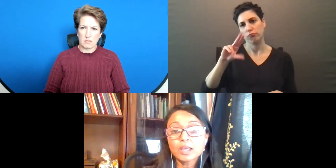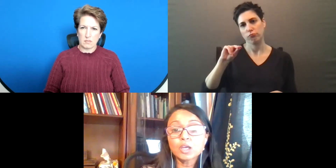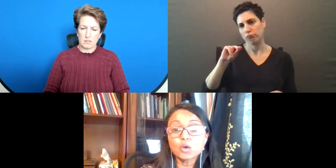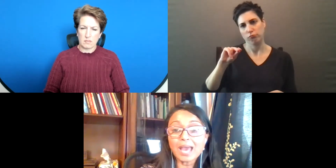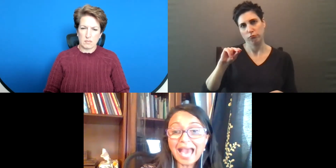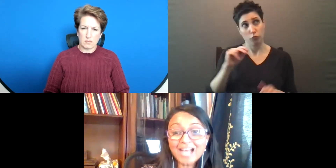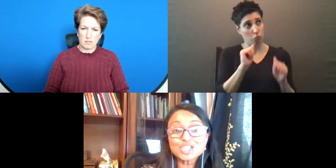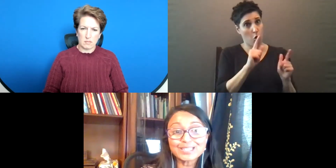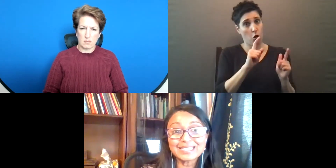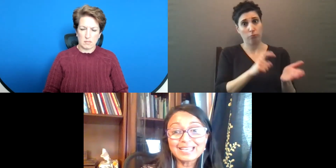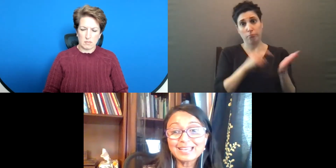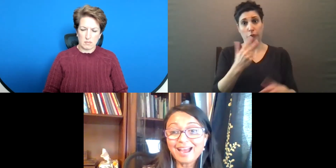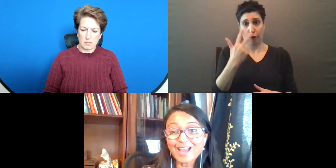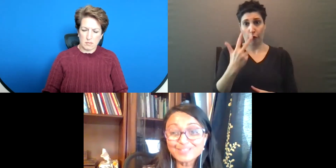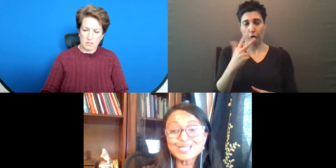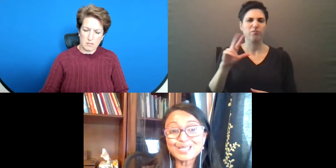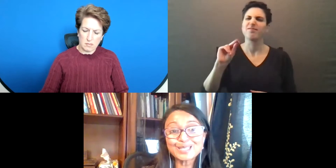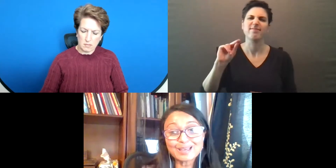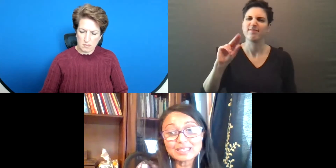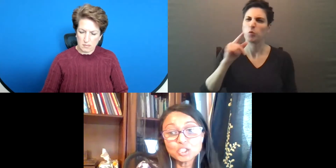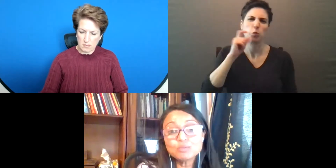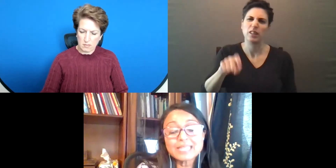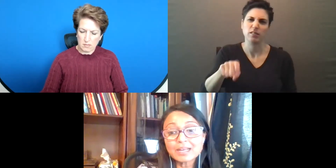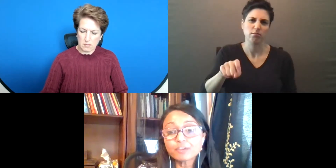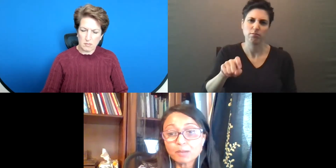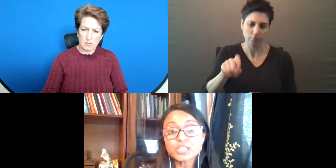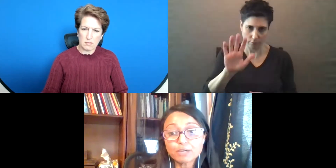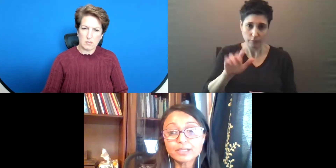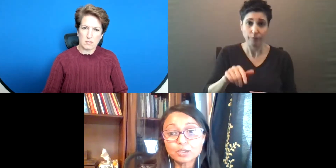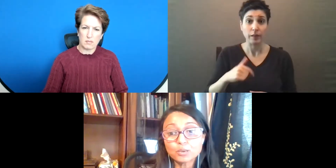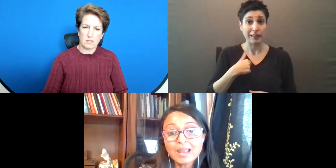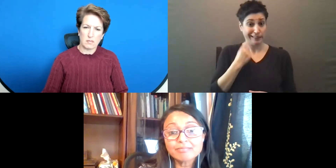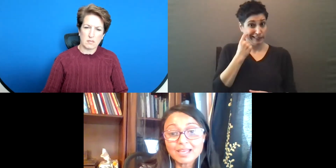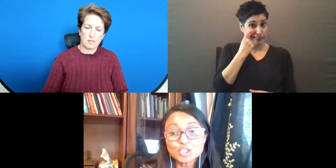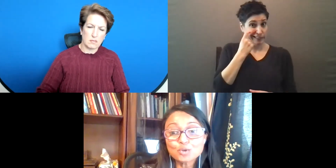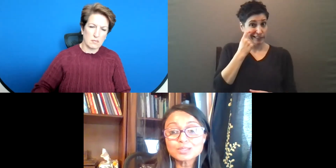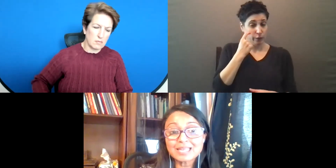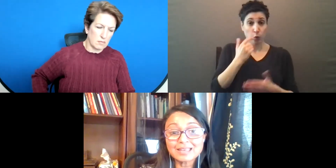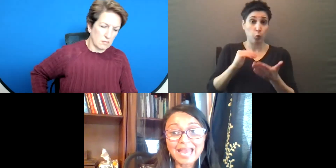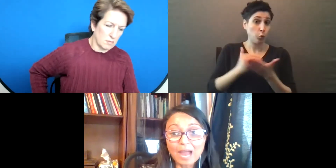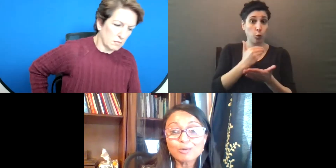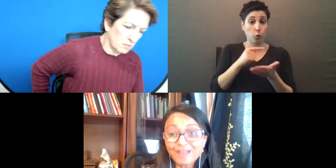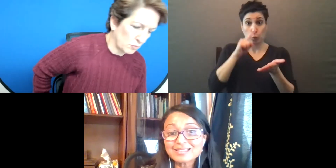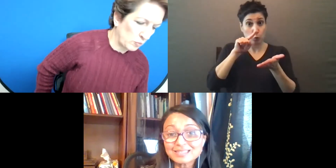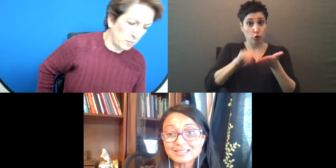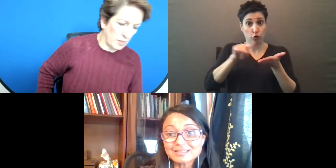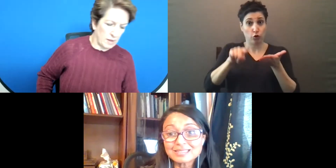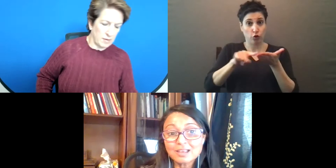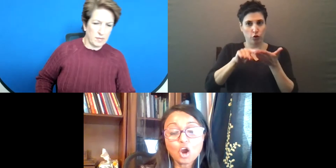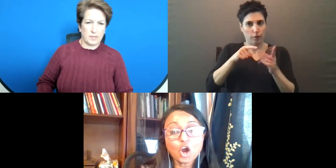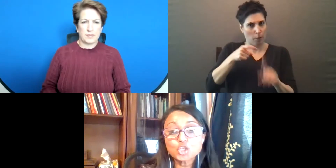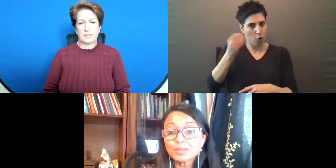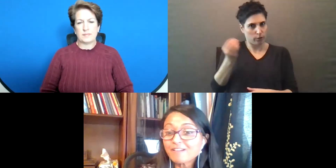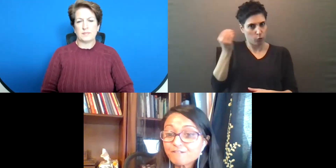no. Actually, I've seen new data from Ontario that shows that our